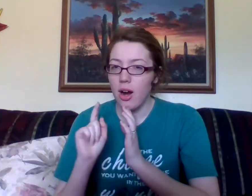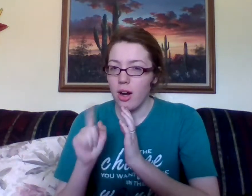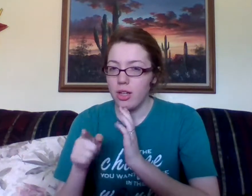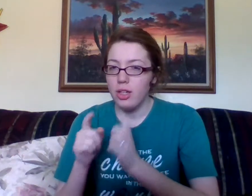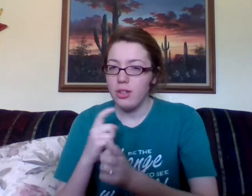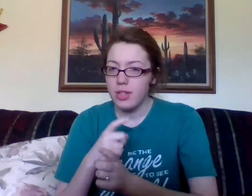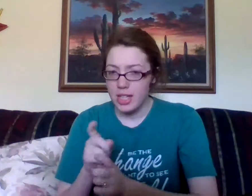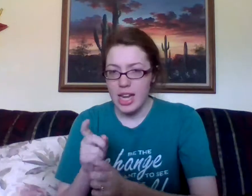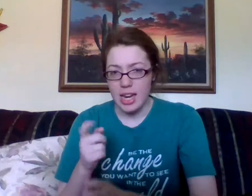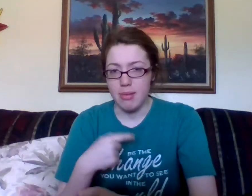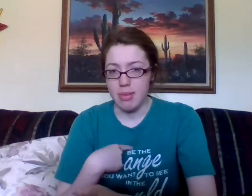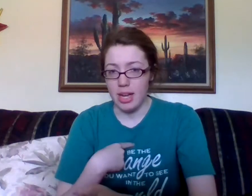Are you kidding me?